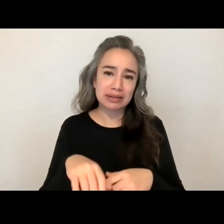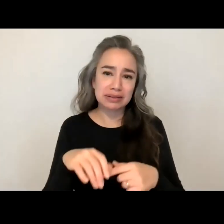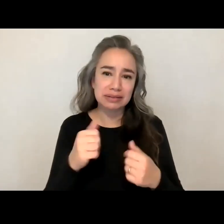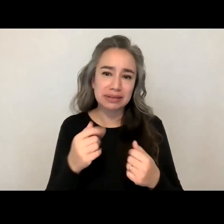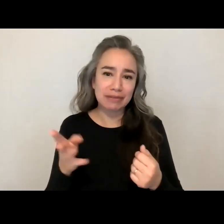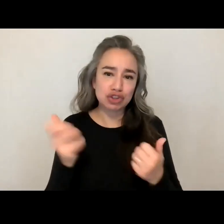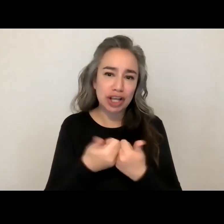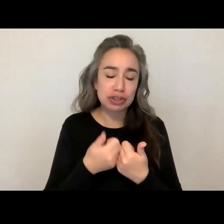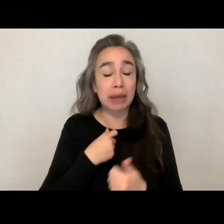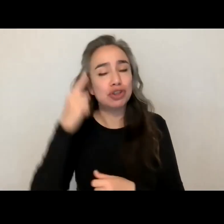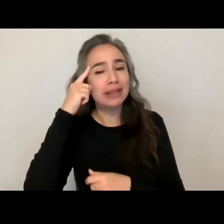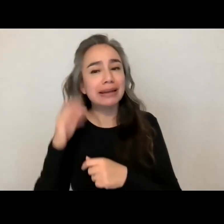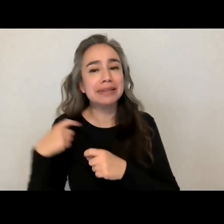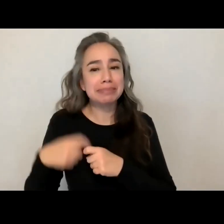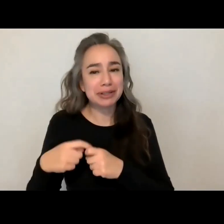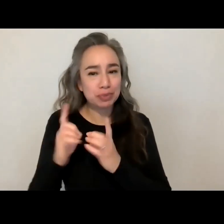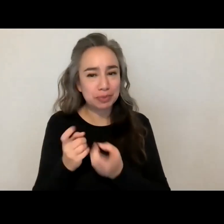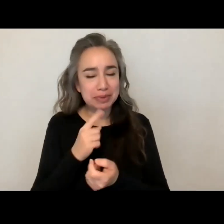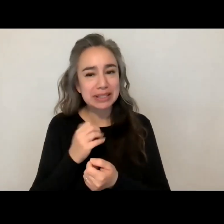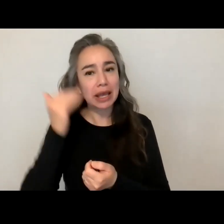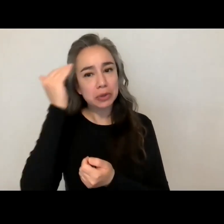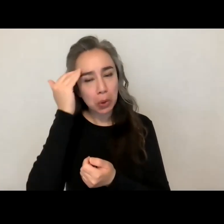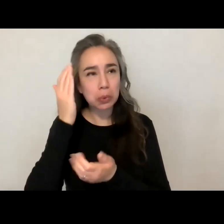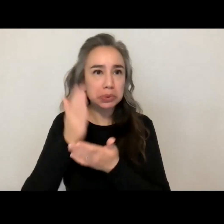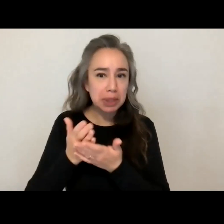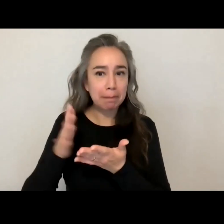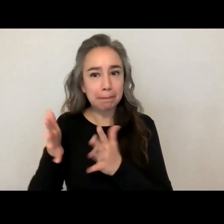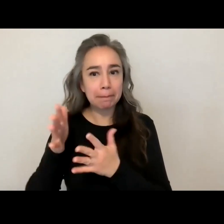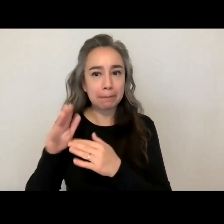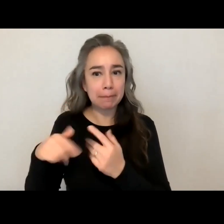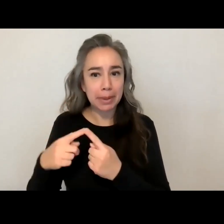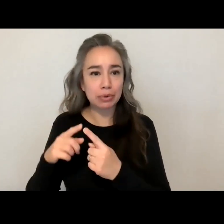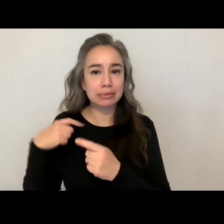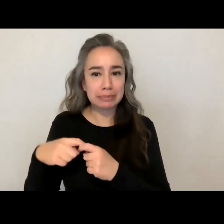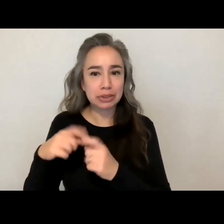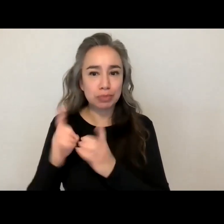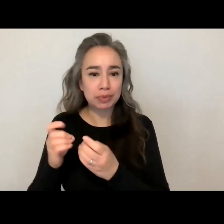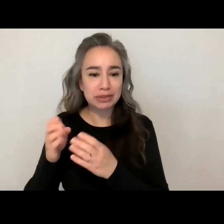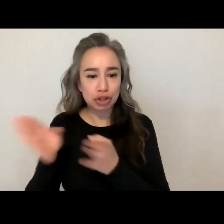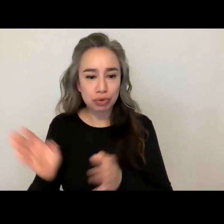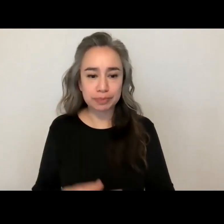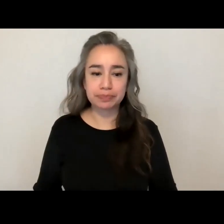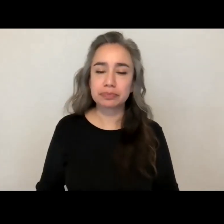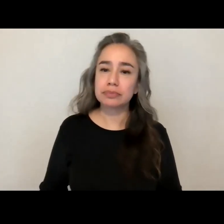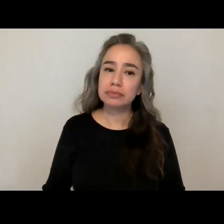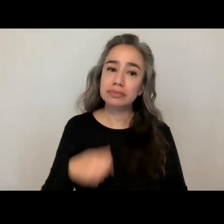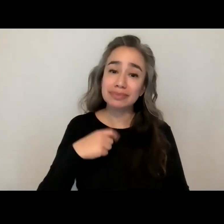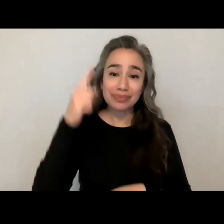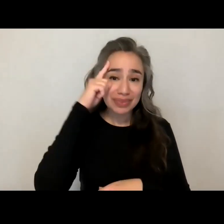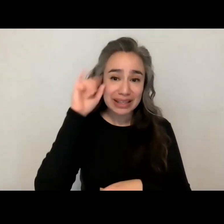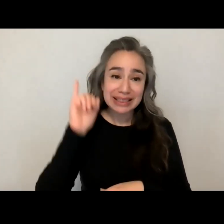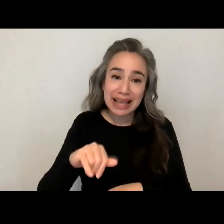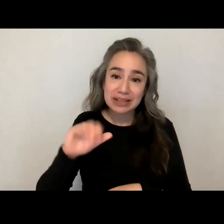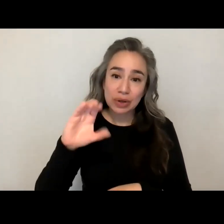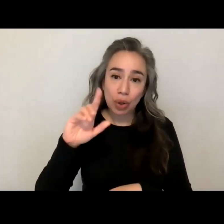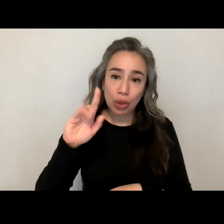Spanish departments because I know a certain amount about them. But I think this is an issue, kind of the colonial legacy of these departments.